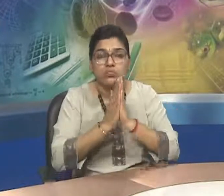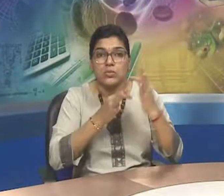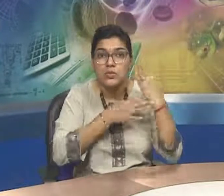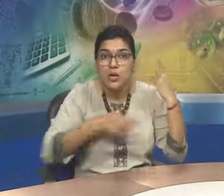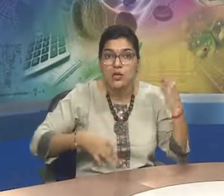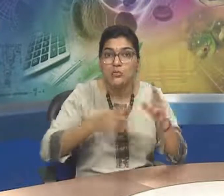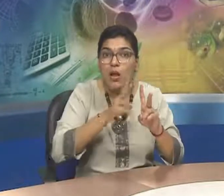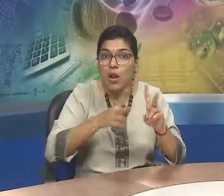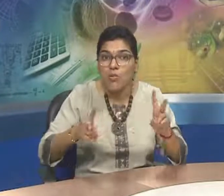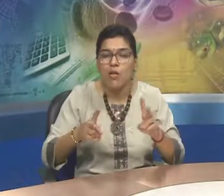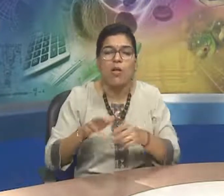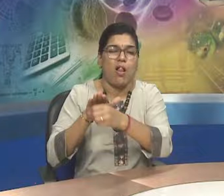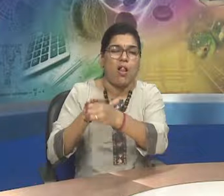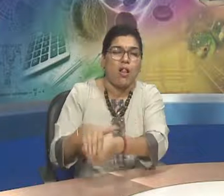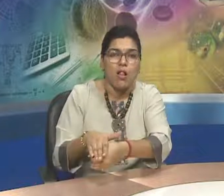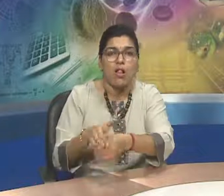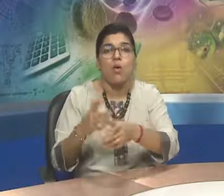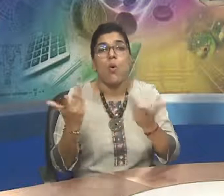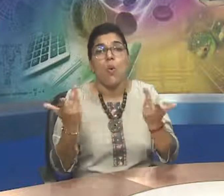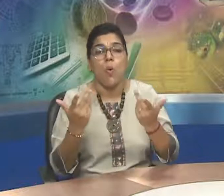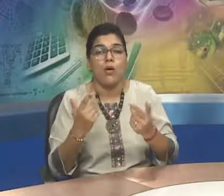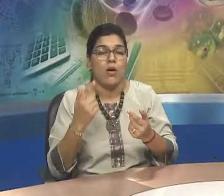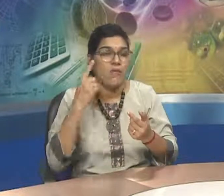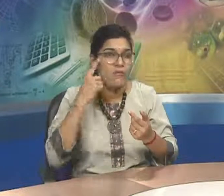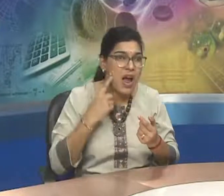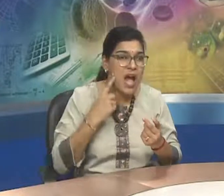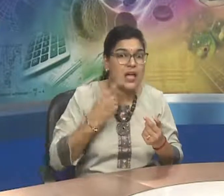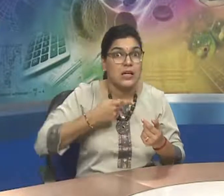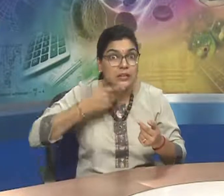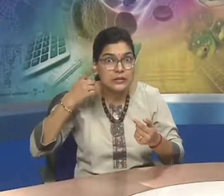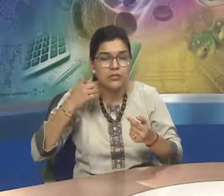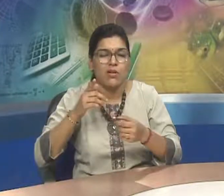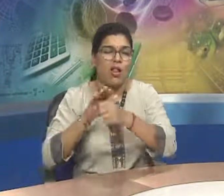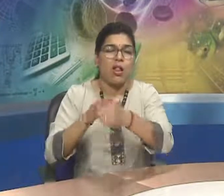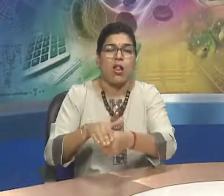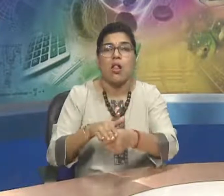fold because of the same reason, that